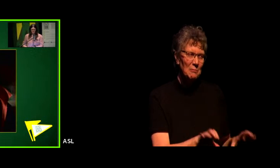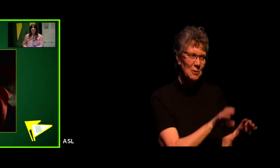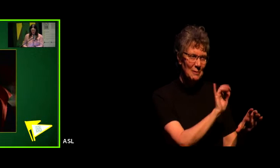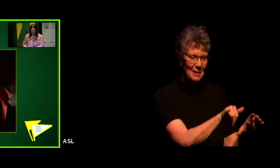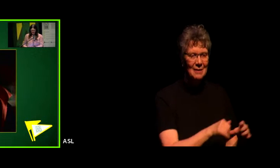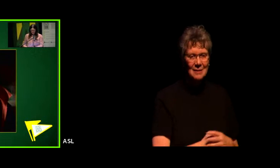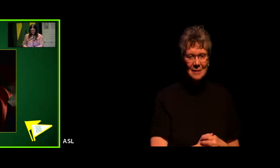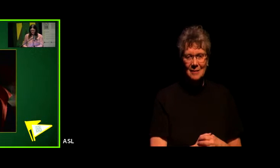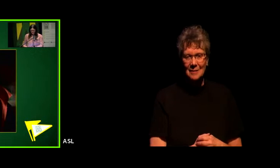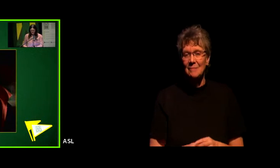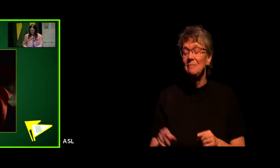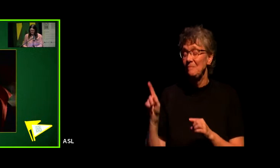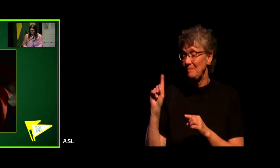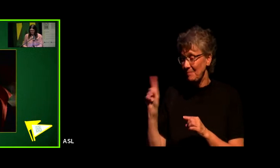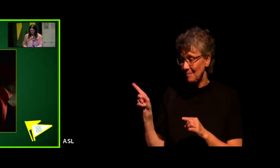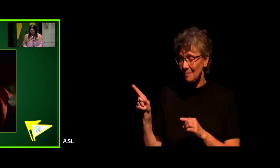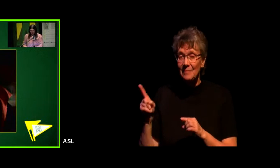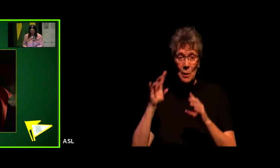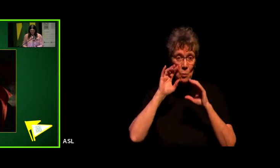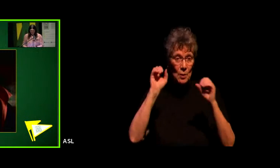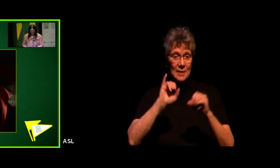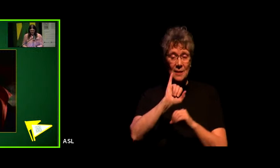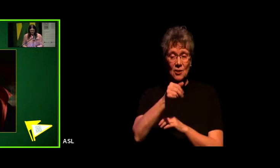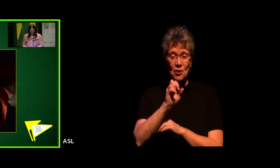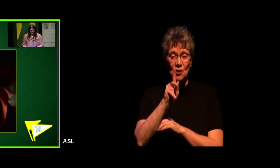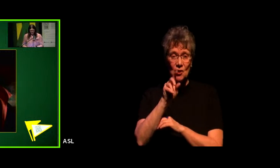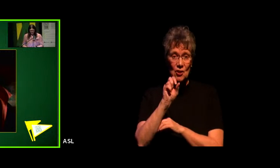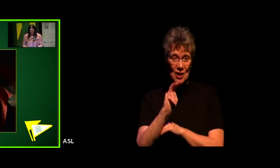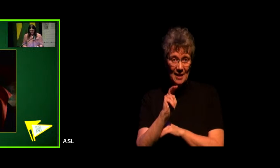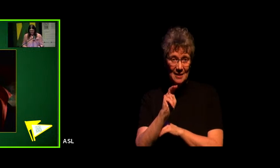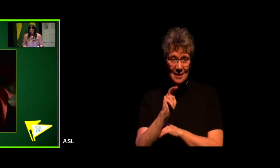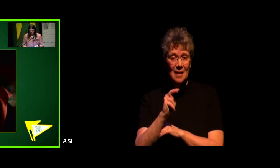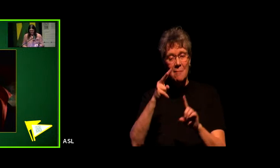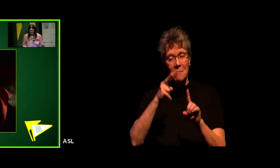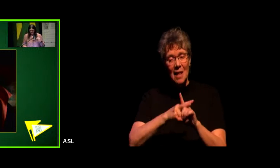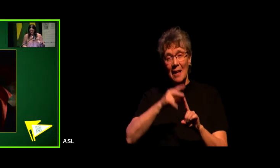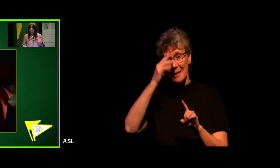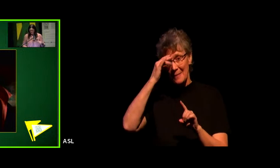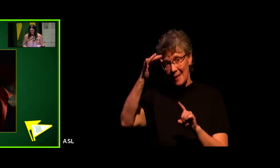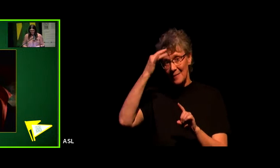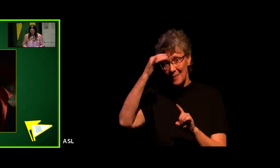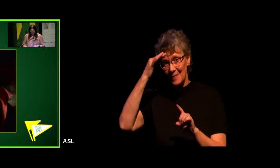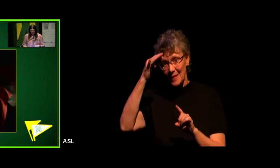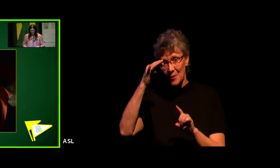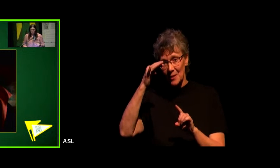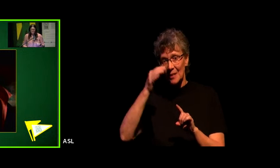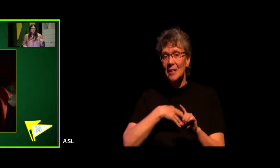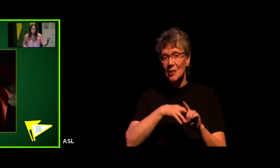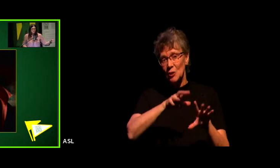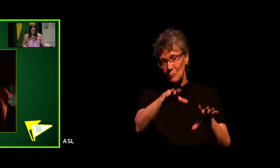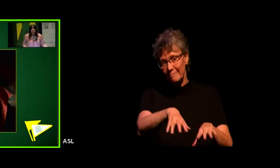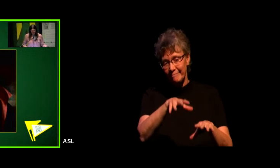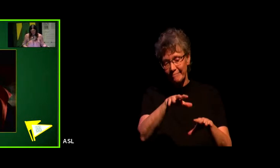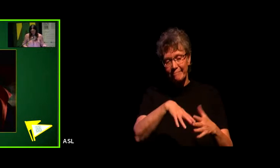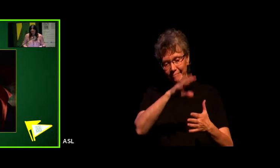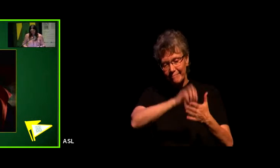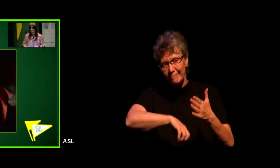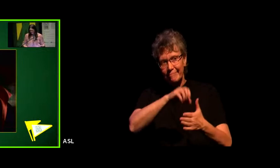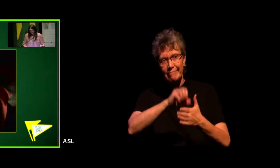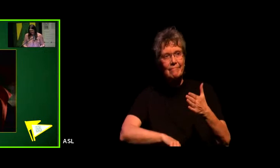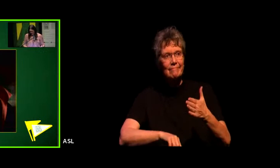builder theory to defend the Indian Removal Act. He argued that the mounds were constructed by an earlier people that were killed by the contemporary